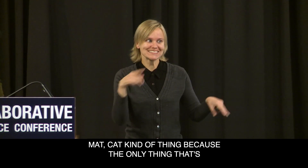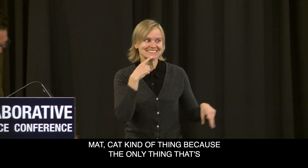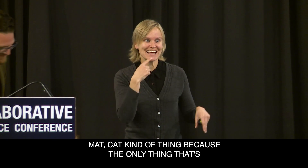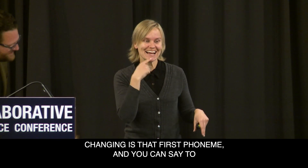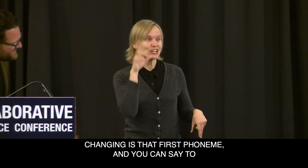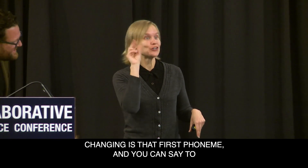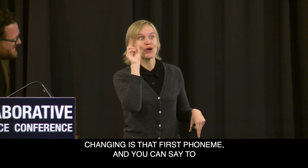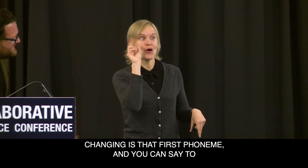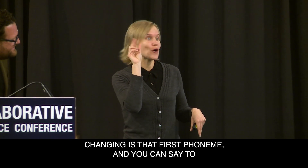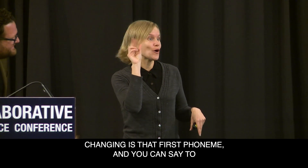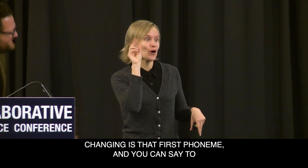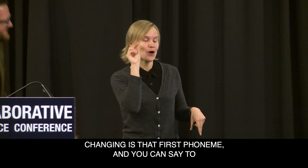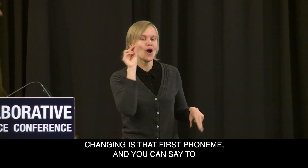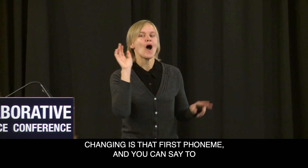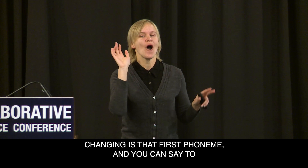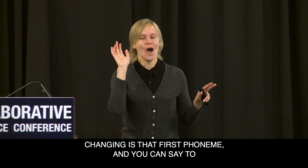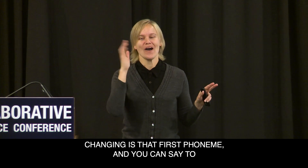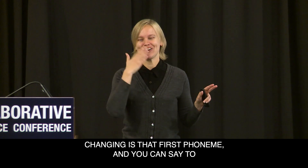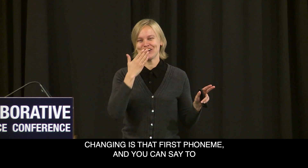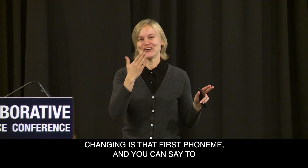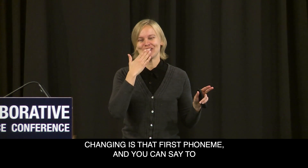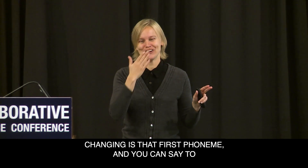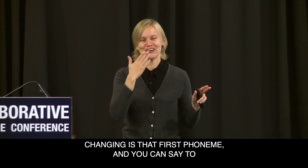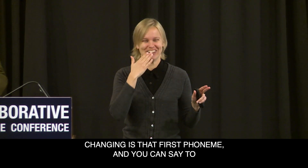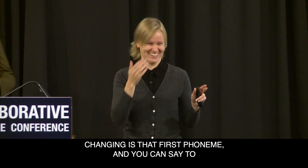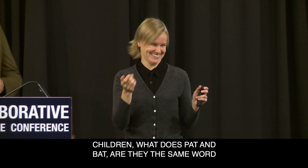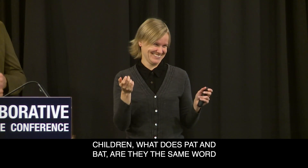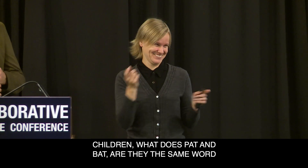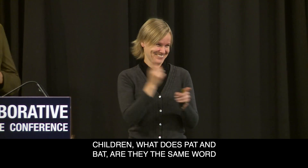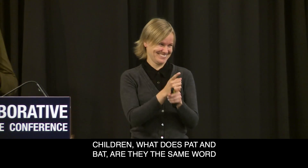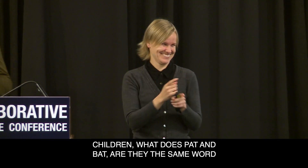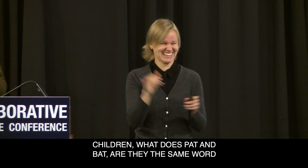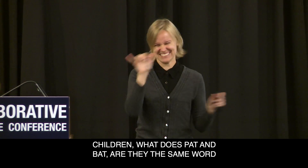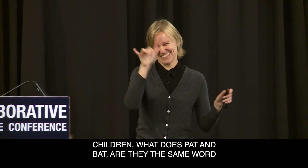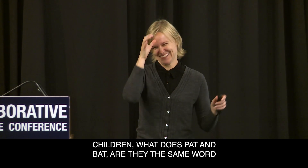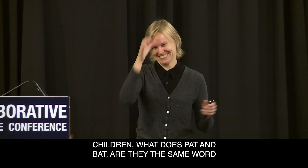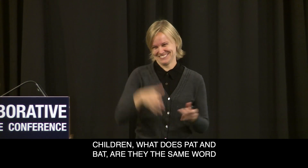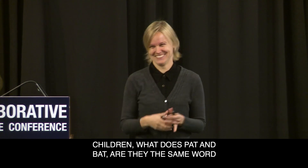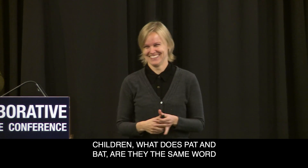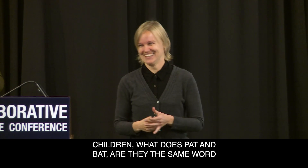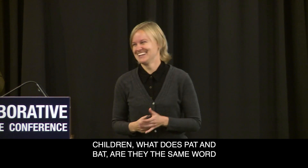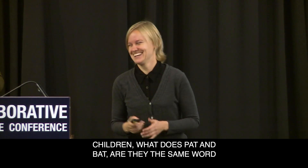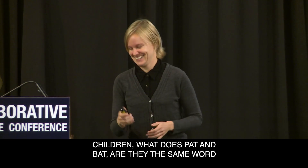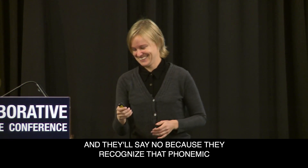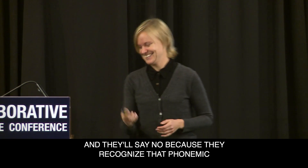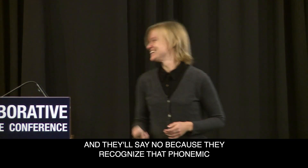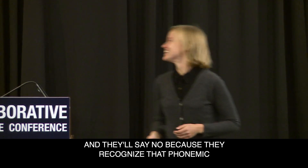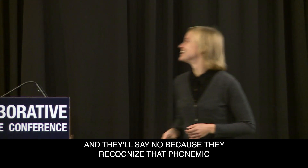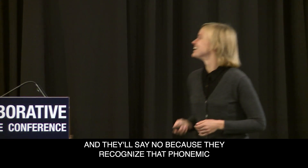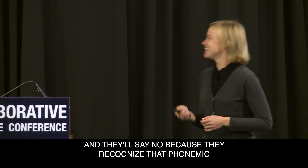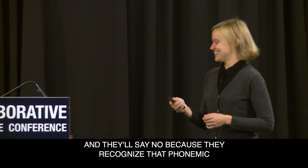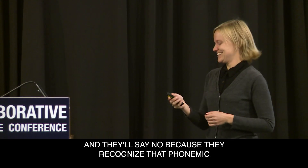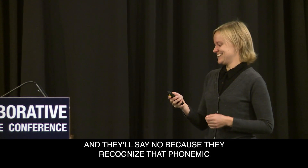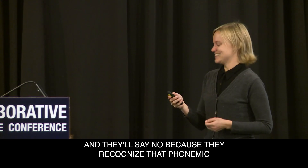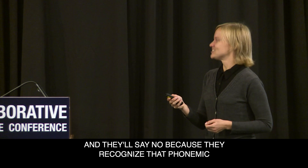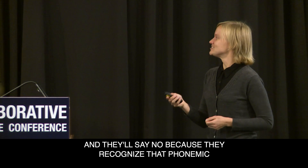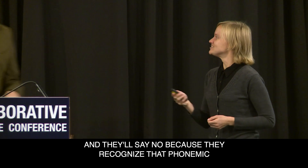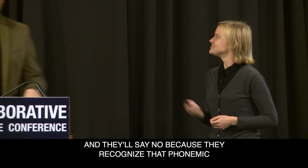thing that's changing is that first phoneme. And you can say to children, what does pat and bat, are they the same word? And they'll say no, because they recognize that